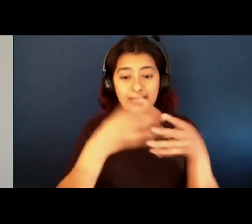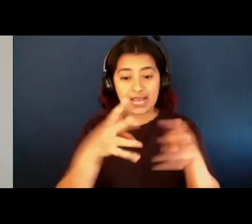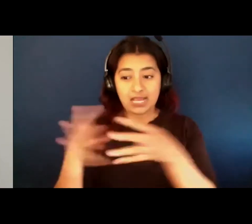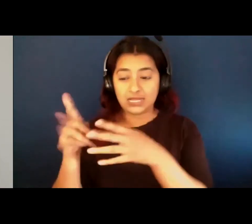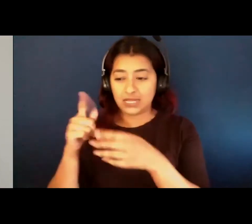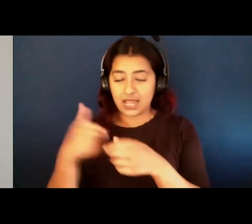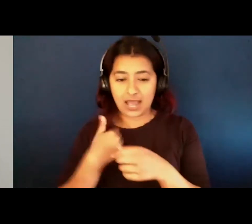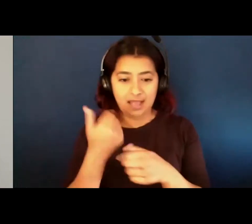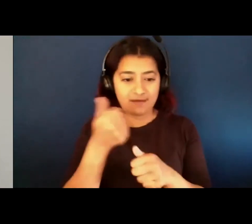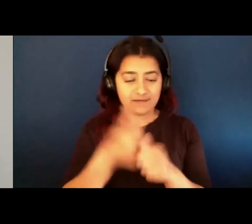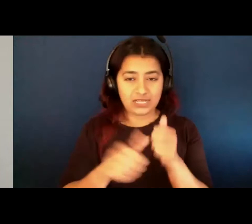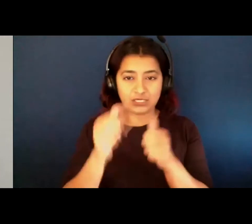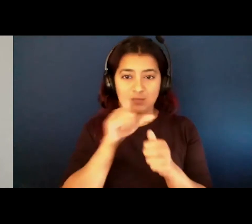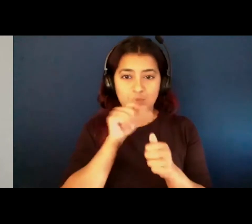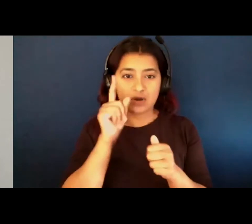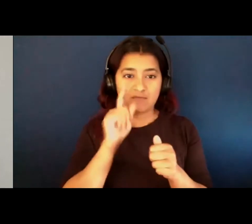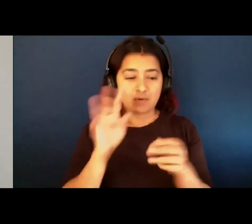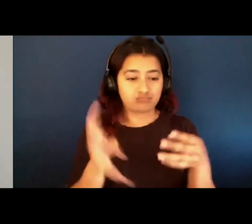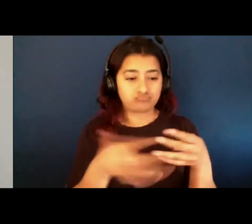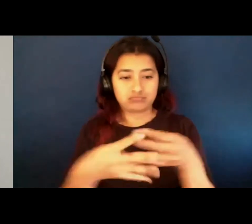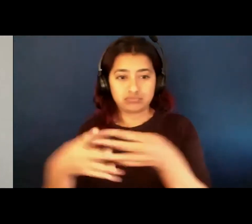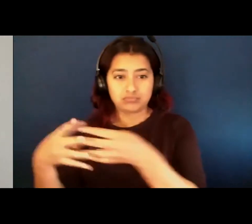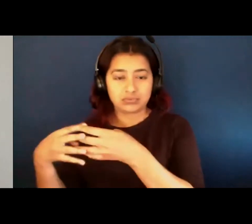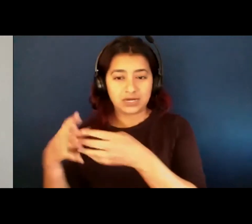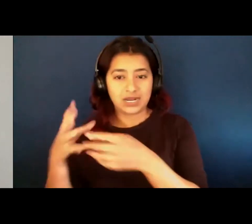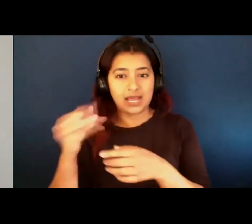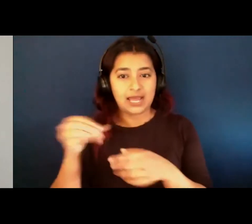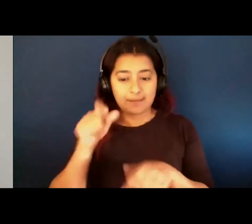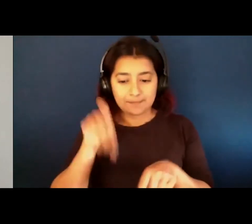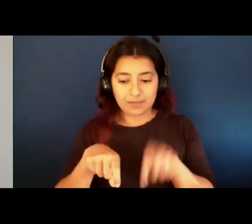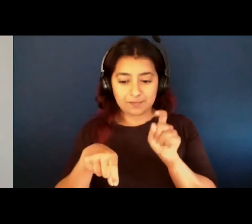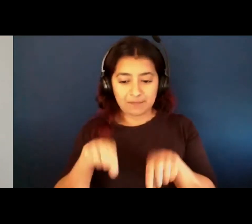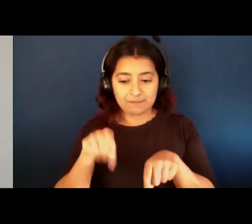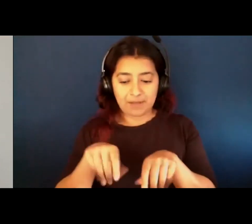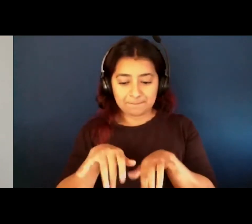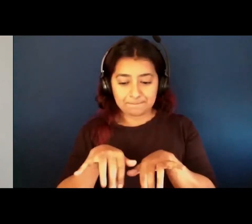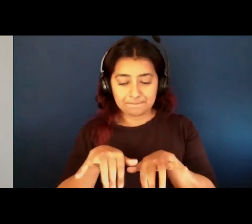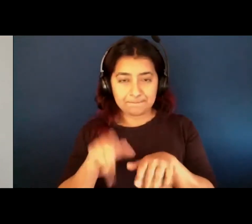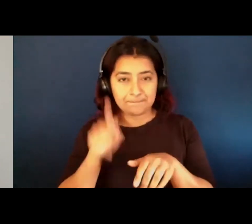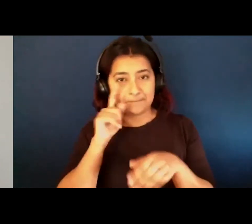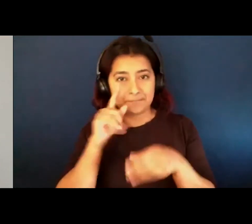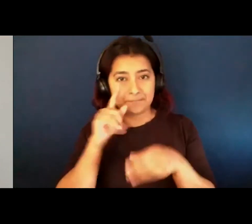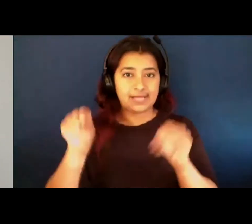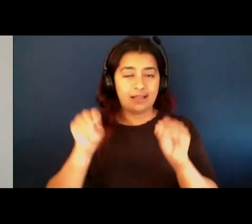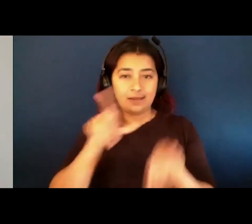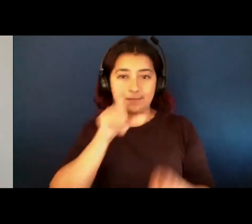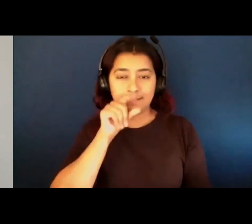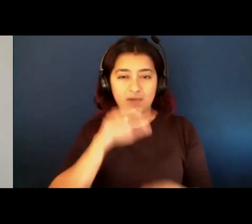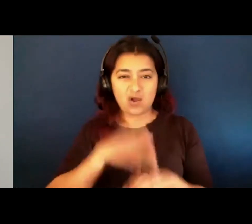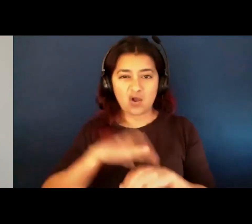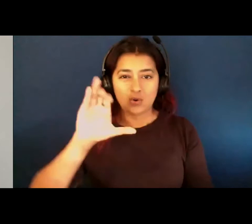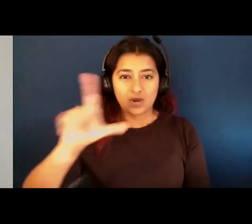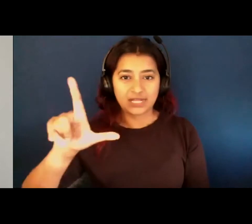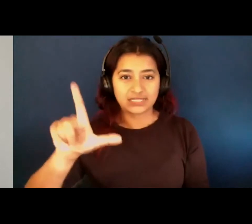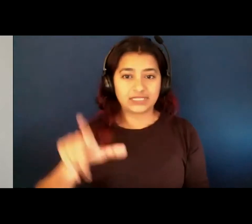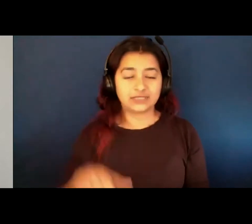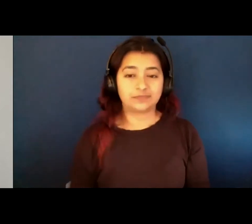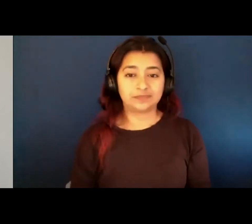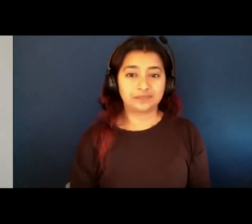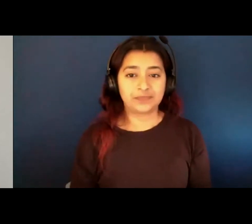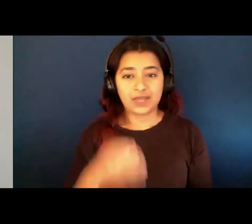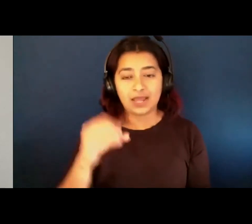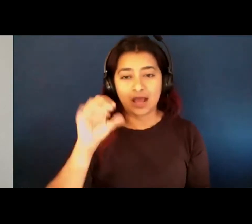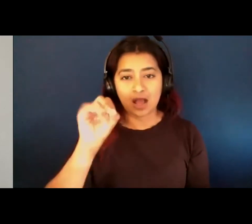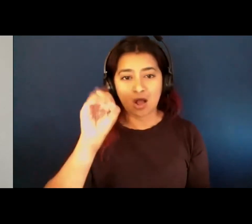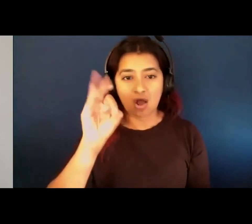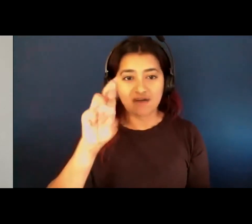for incarceration, then pecked at his keyboard to advertise his avian wares on Craigslist and OfferUp.